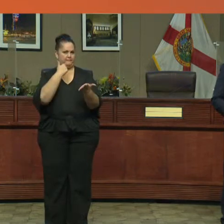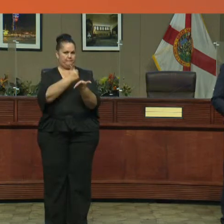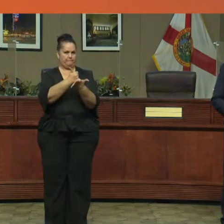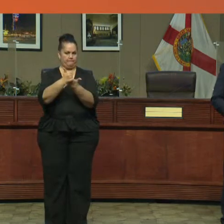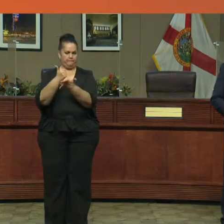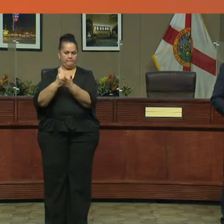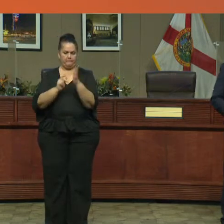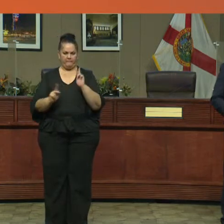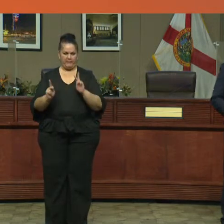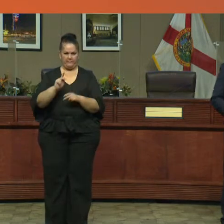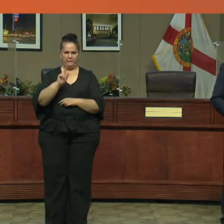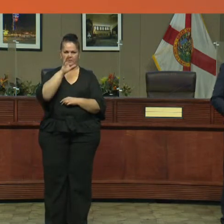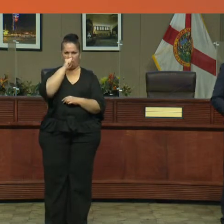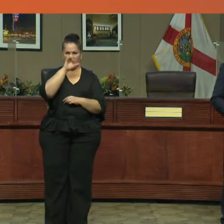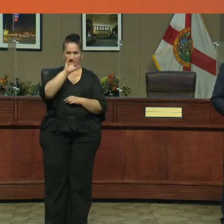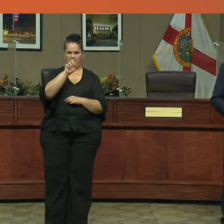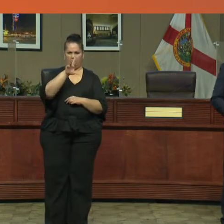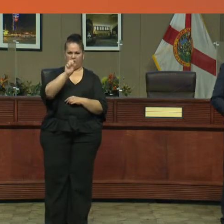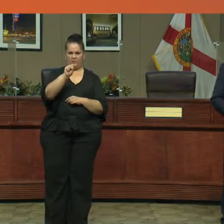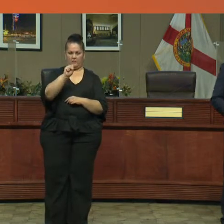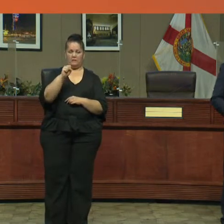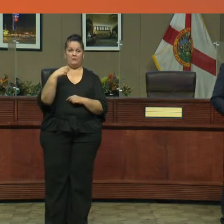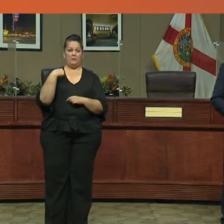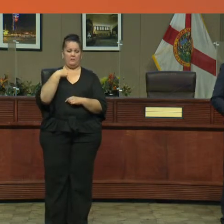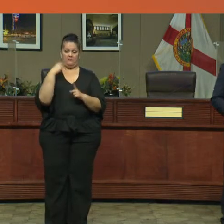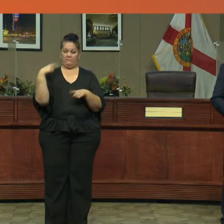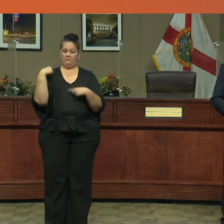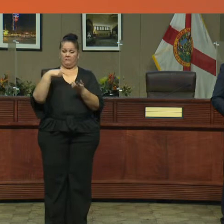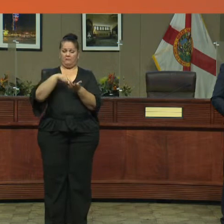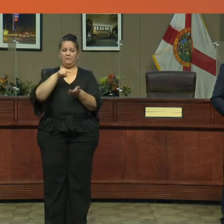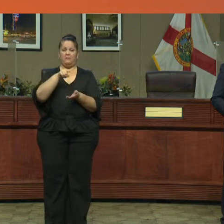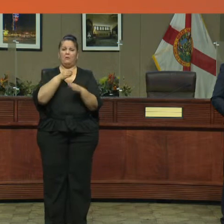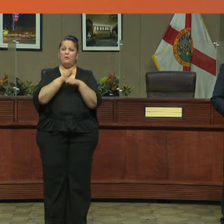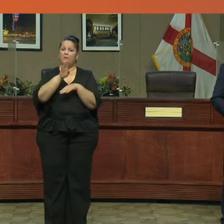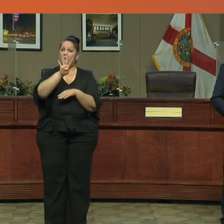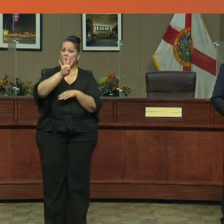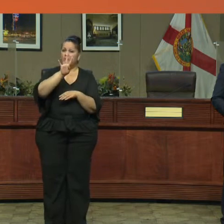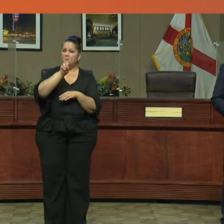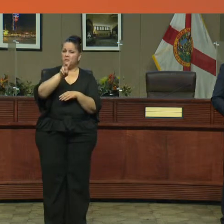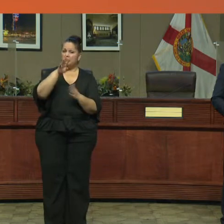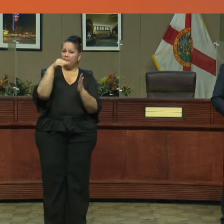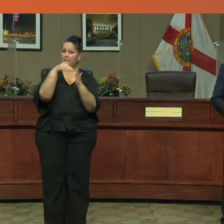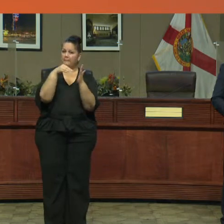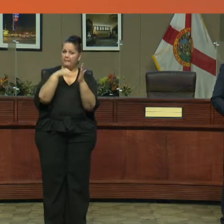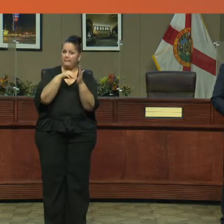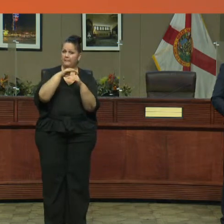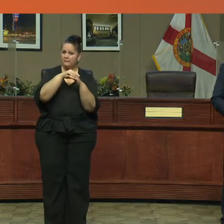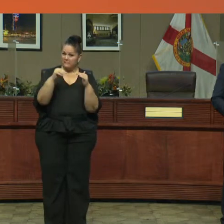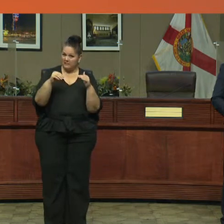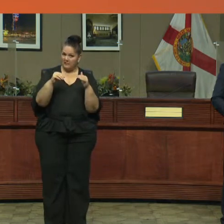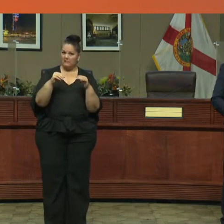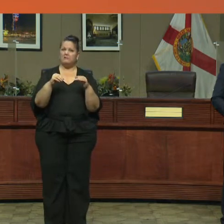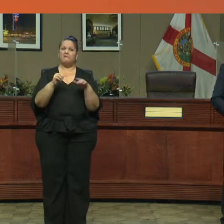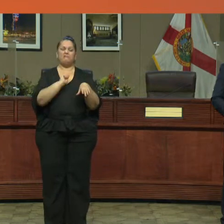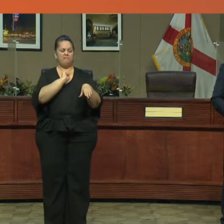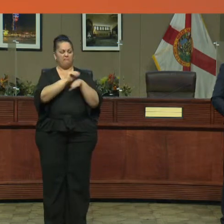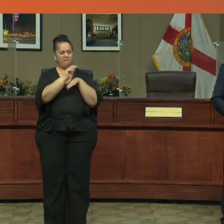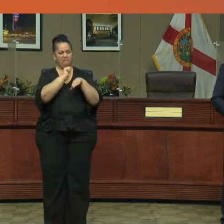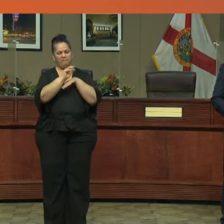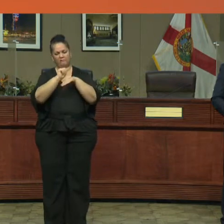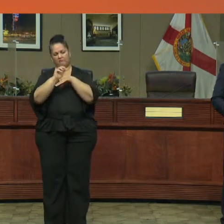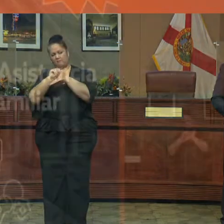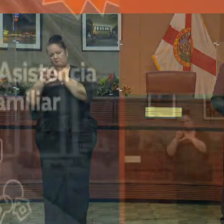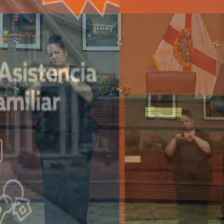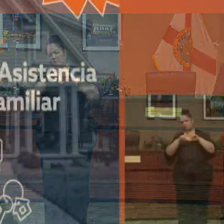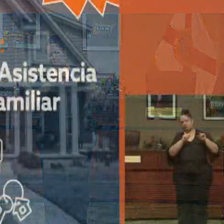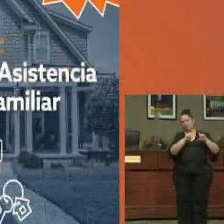County. We have paid out over $42 million in checks to individuals and families to